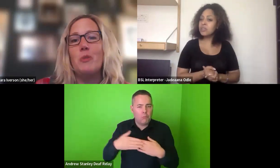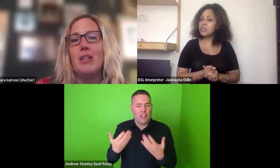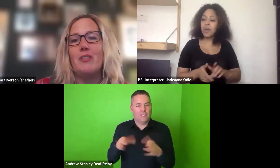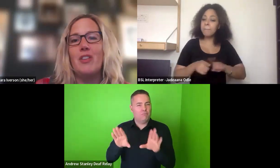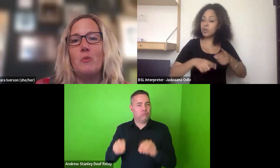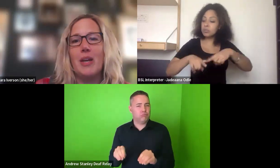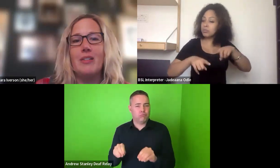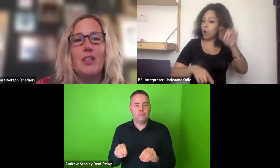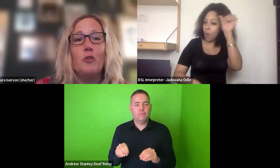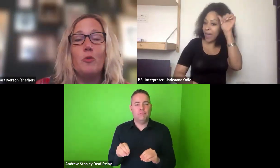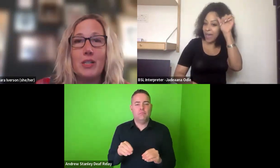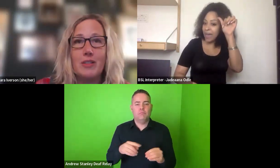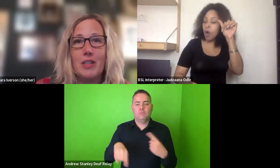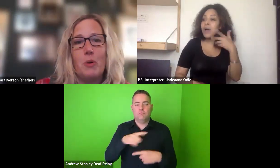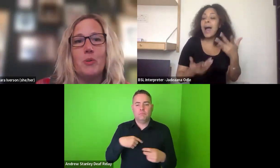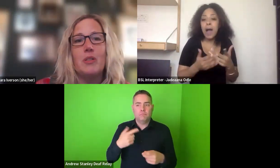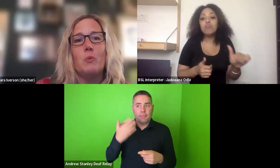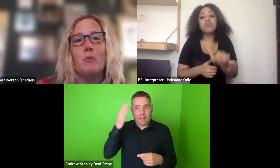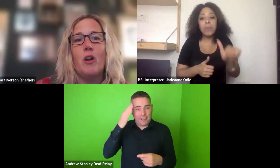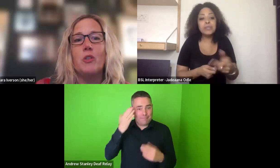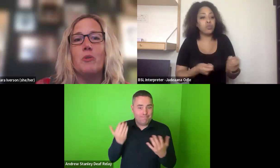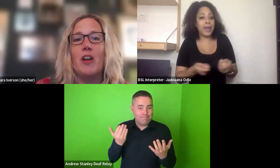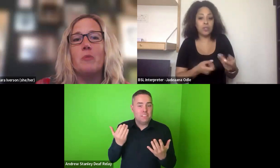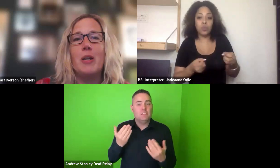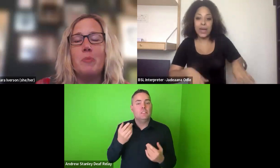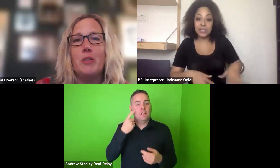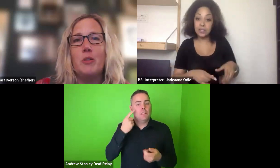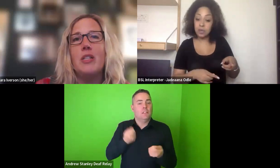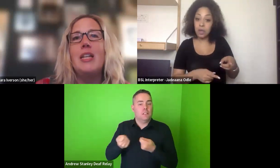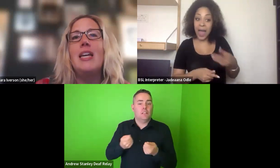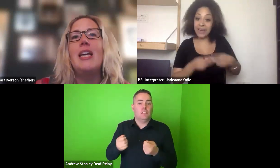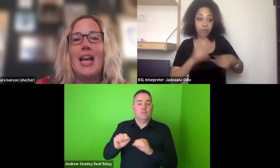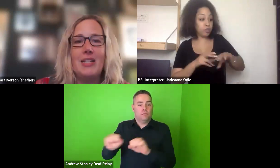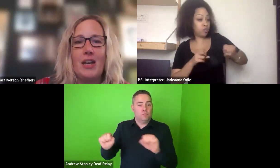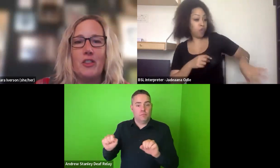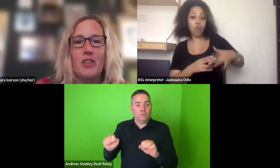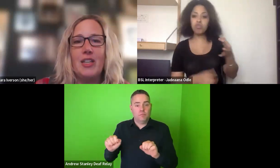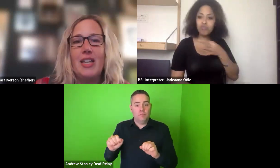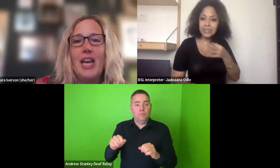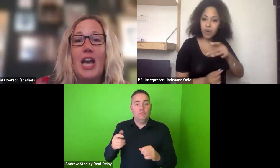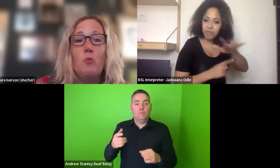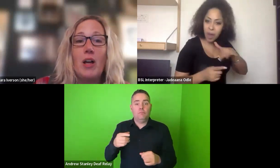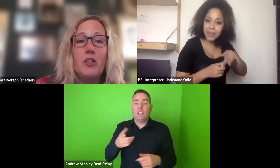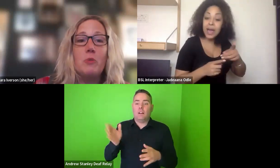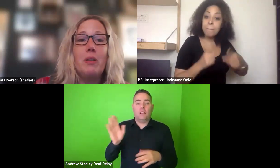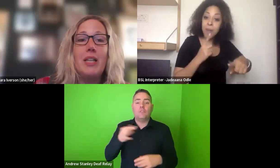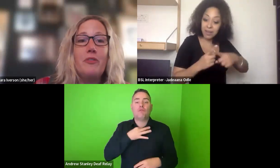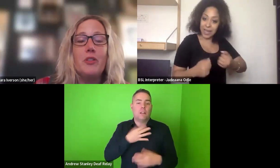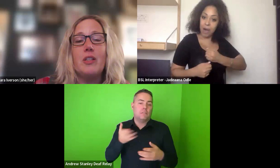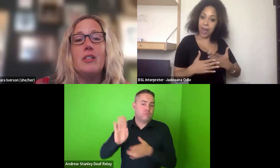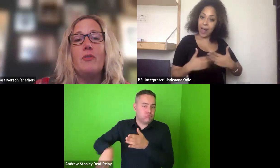and management of e-waste and the risks it poses with regard to environmental pollution and health. And while